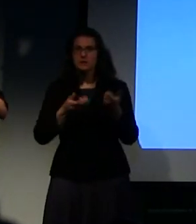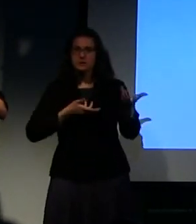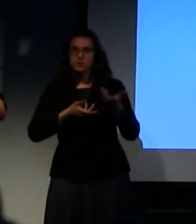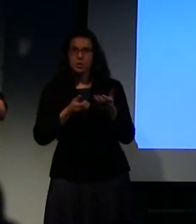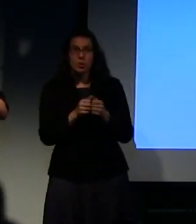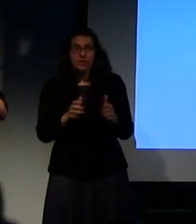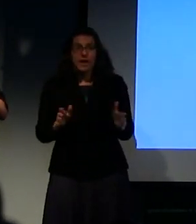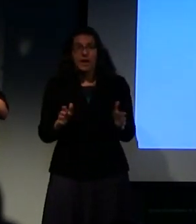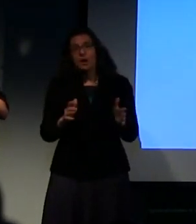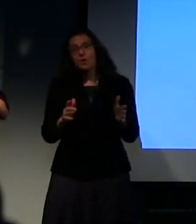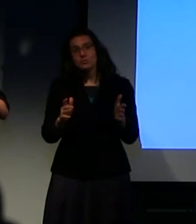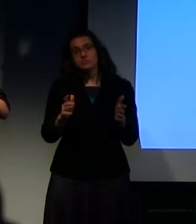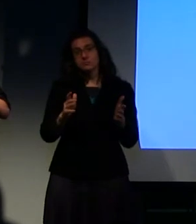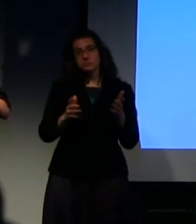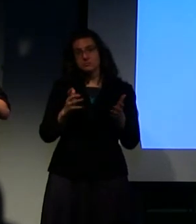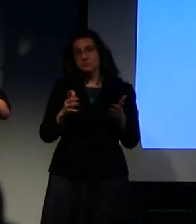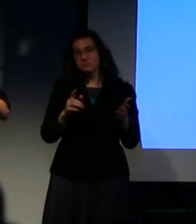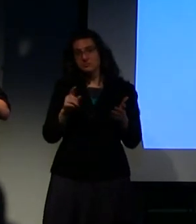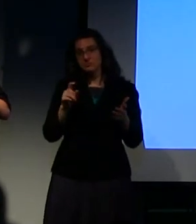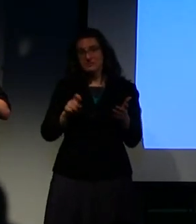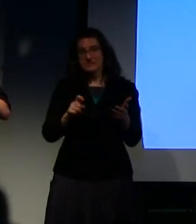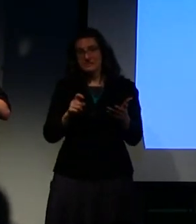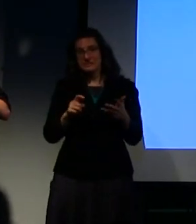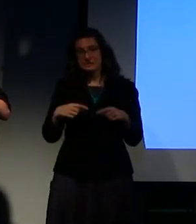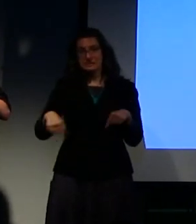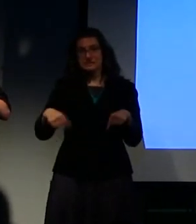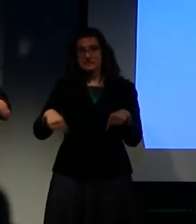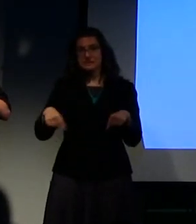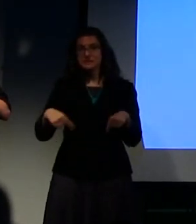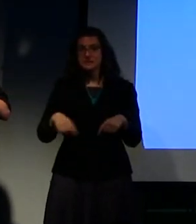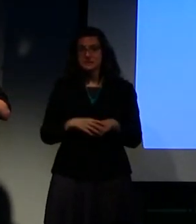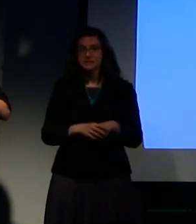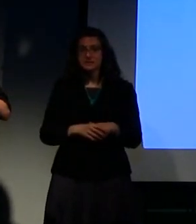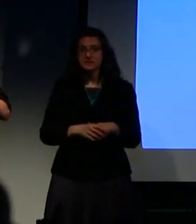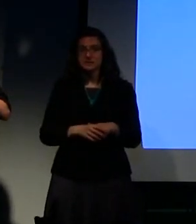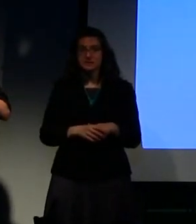to be totally worried. Yeah.